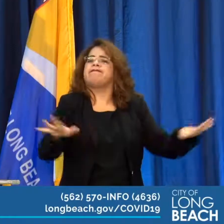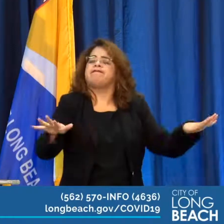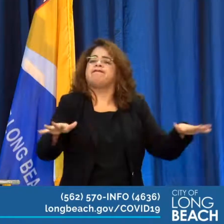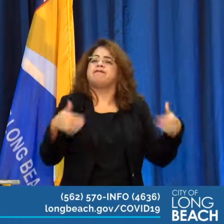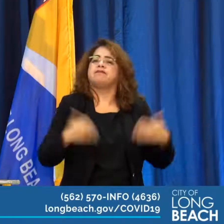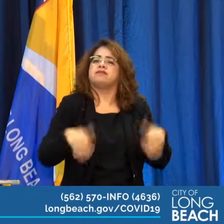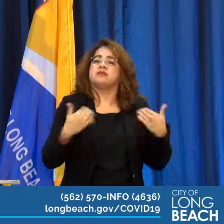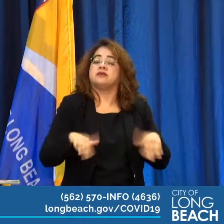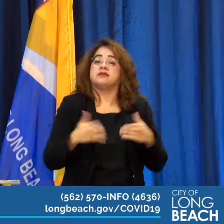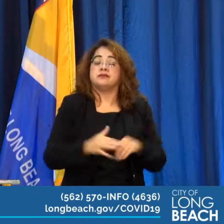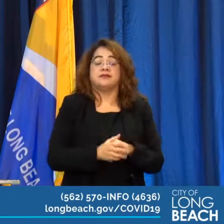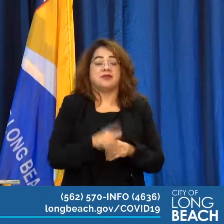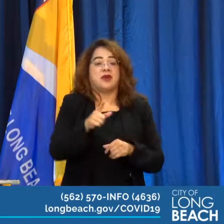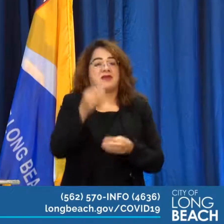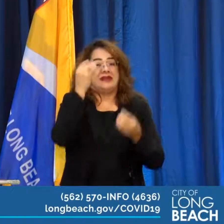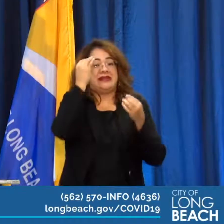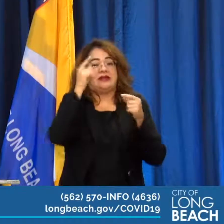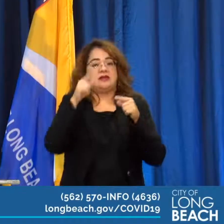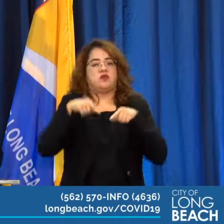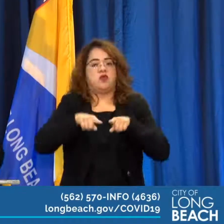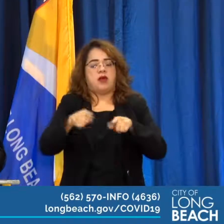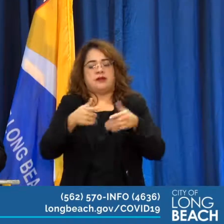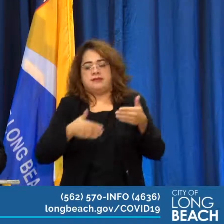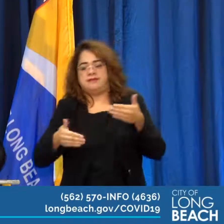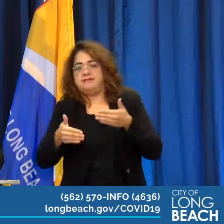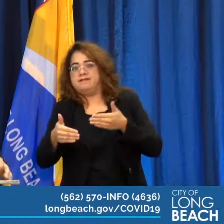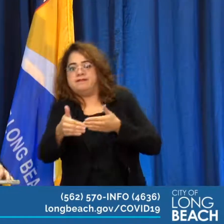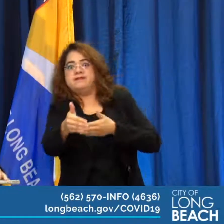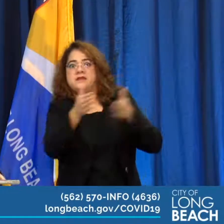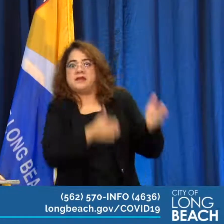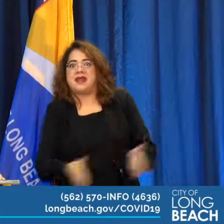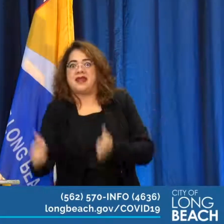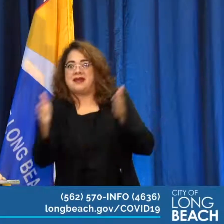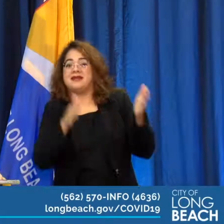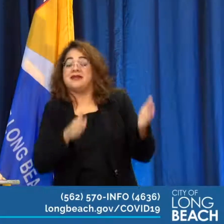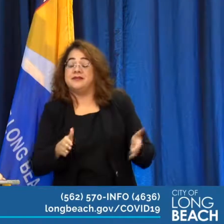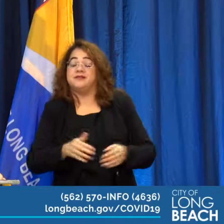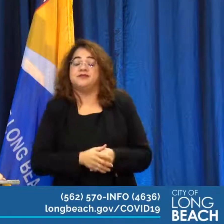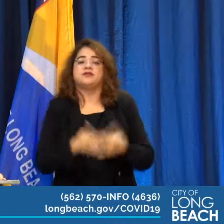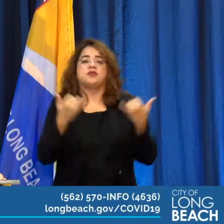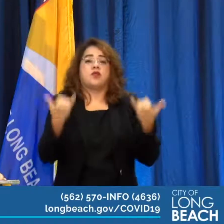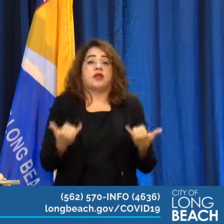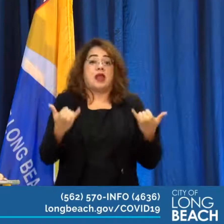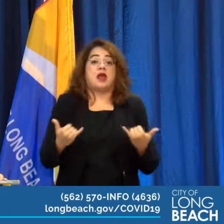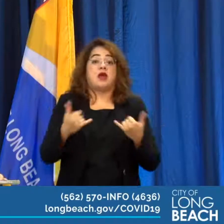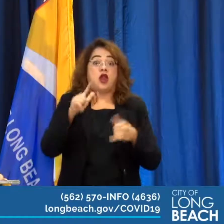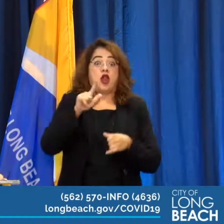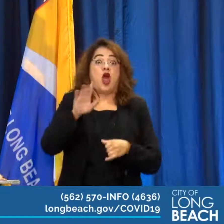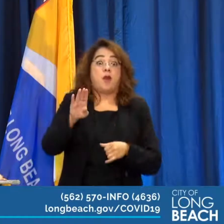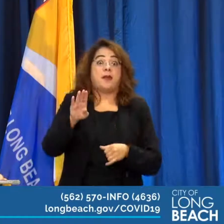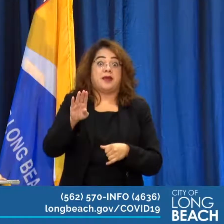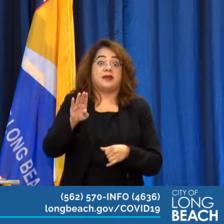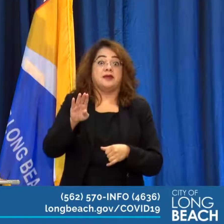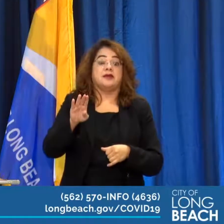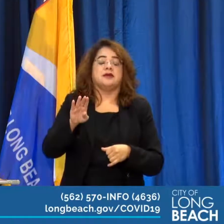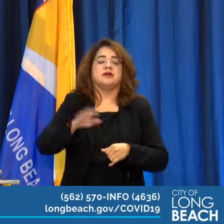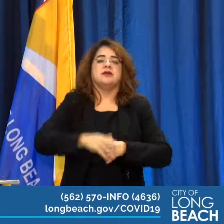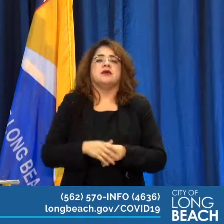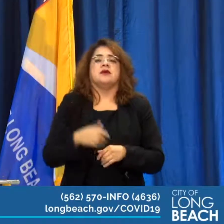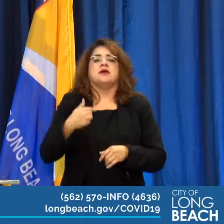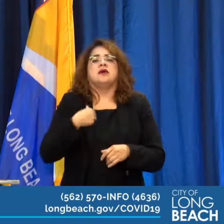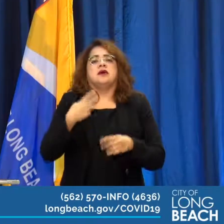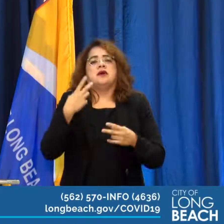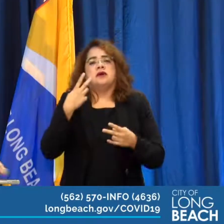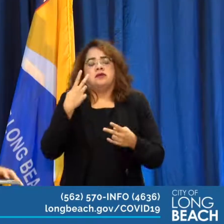forward. Here in what's going on in Long Beach, we have seen in just